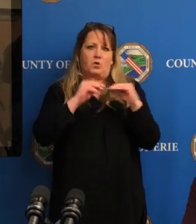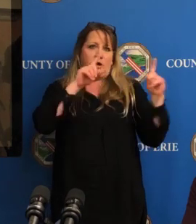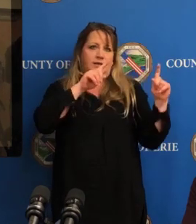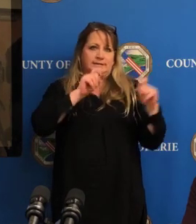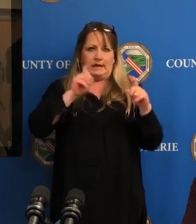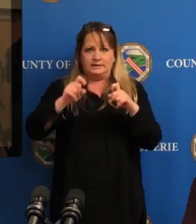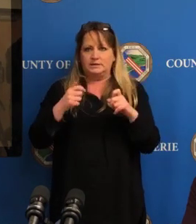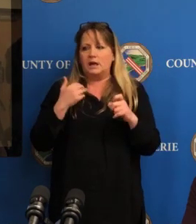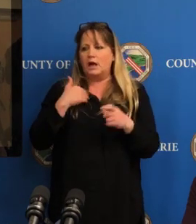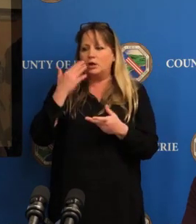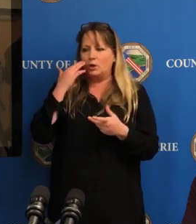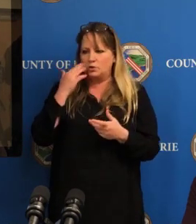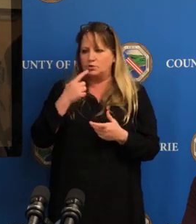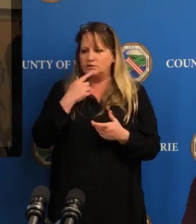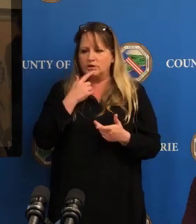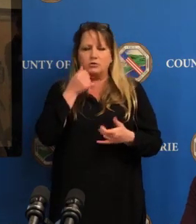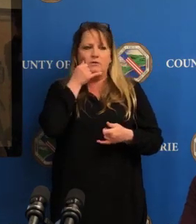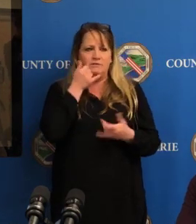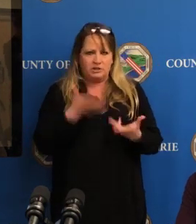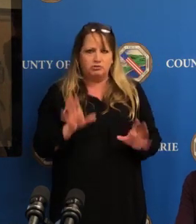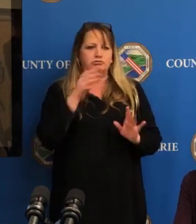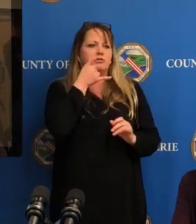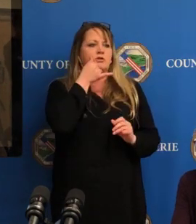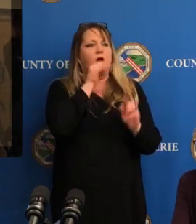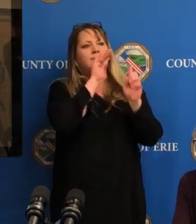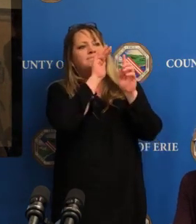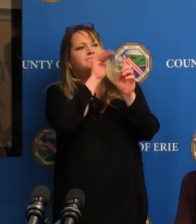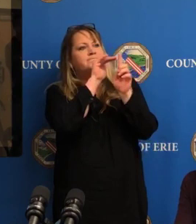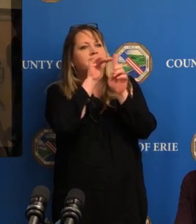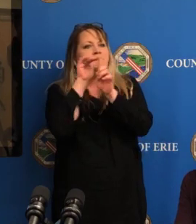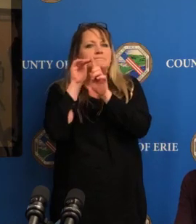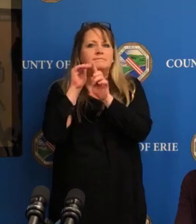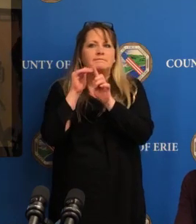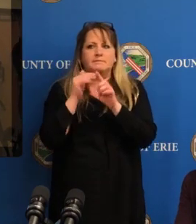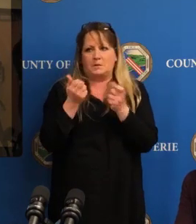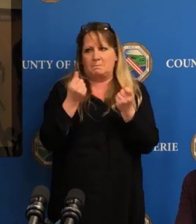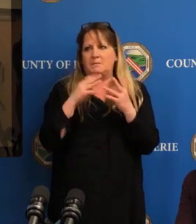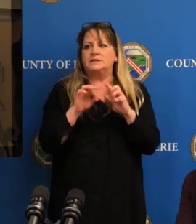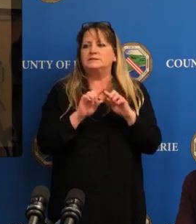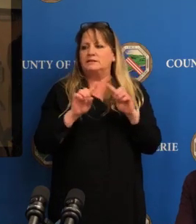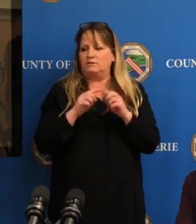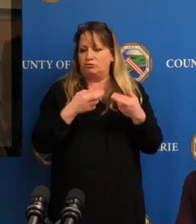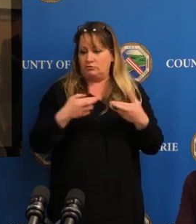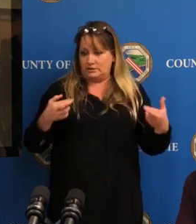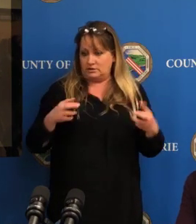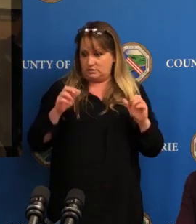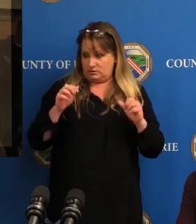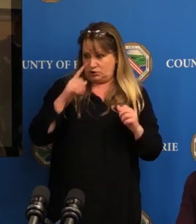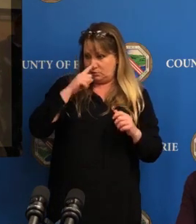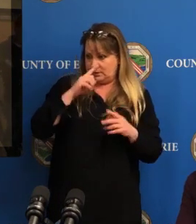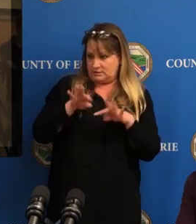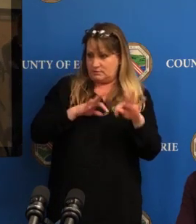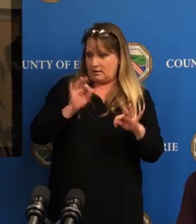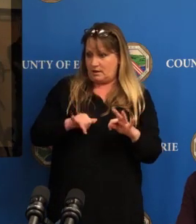I know you've said you've reached out to a number of different resources, so if you could elaborate on that as well.